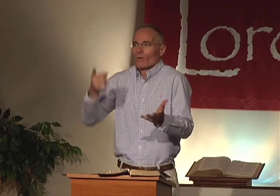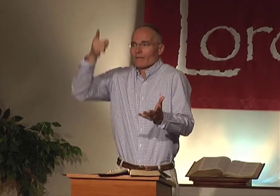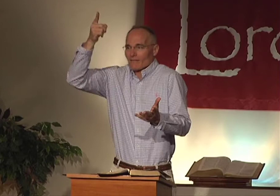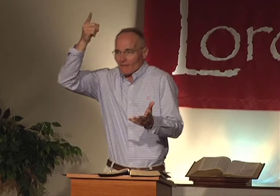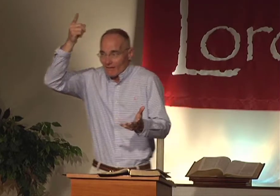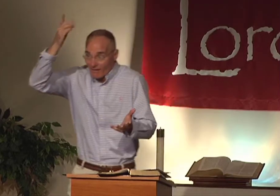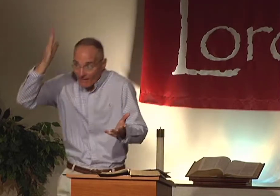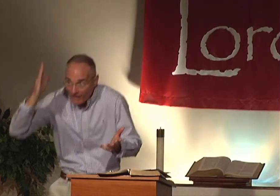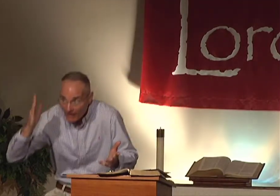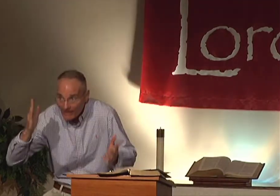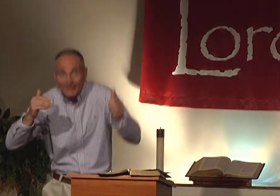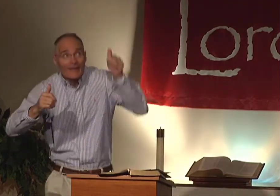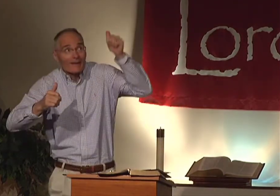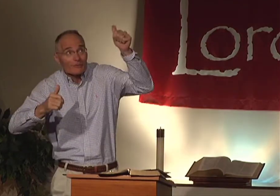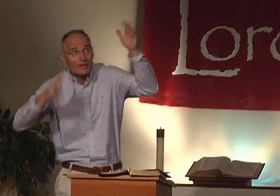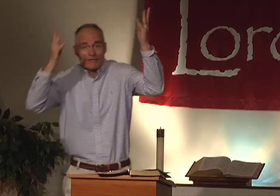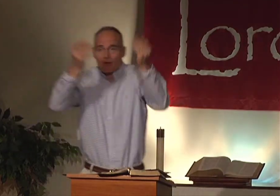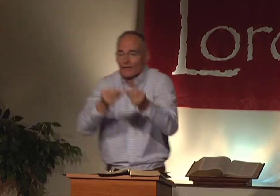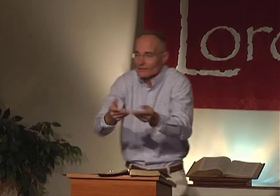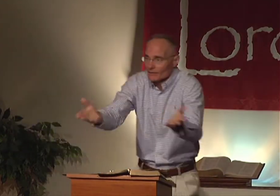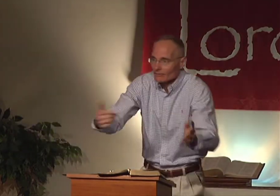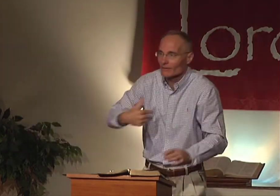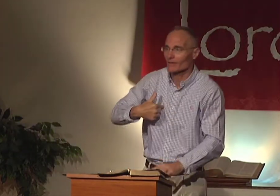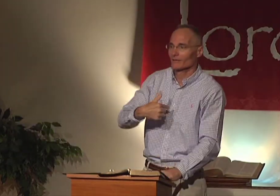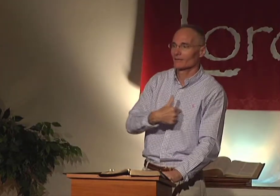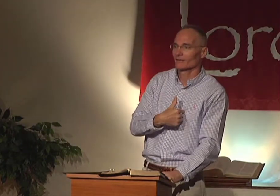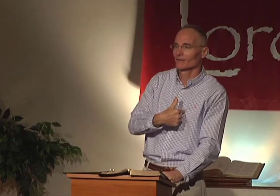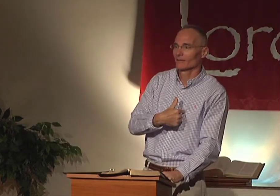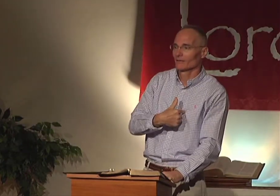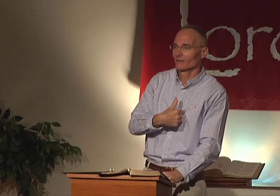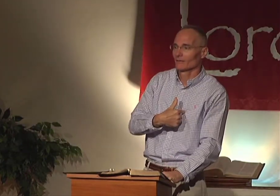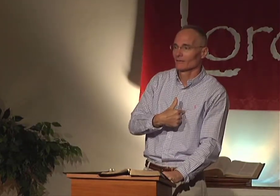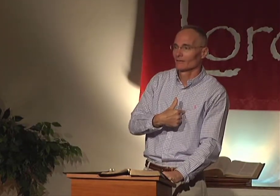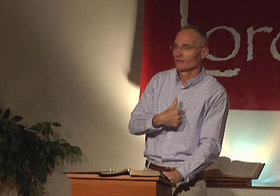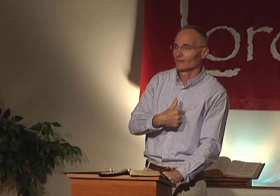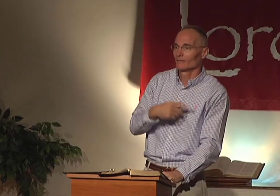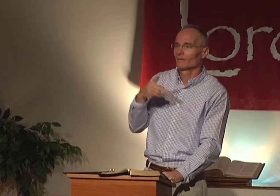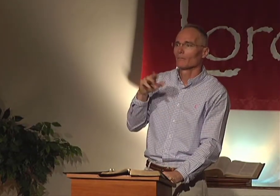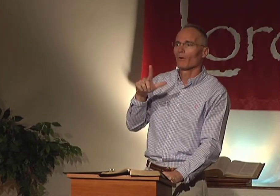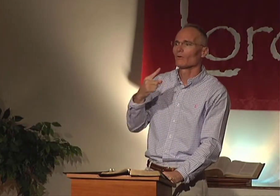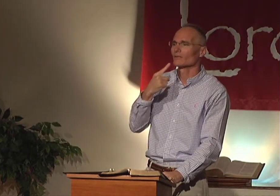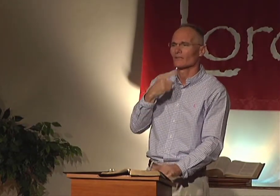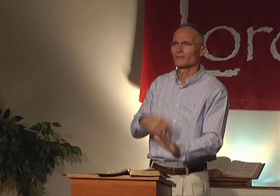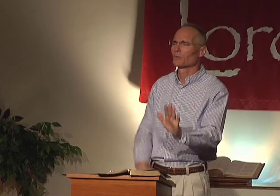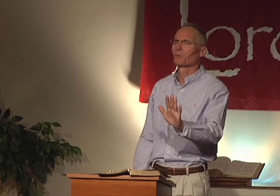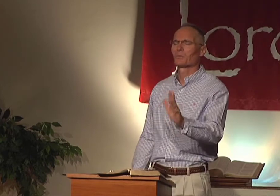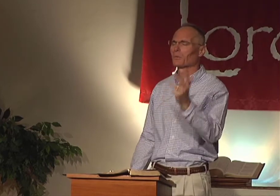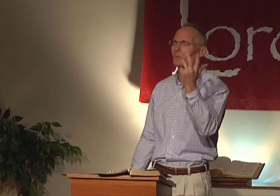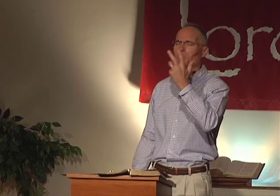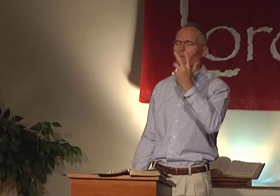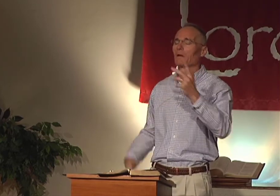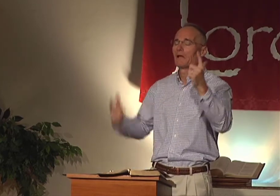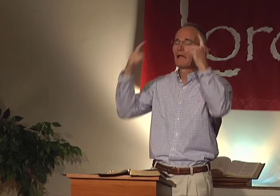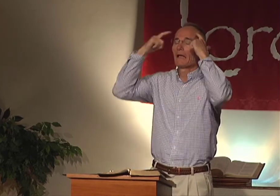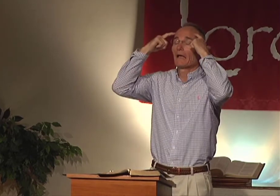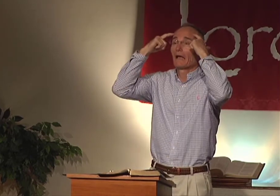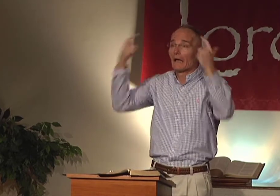better than what God himself has provided for us. And Paul says,